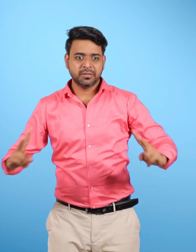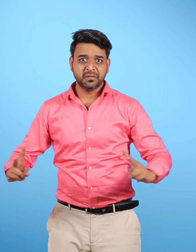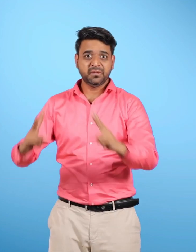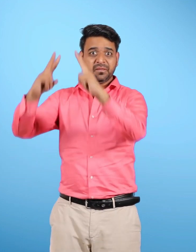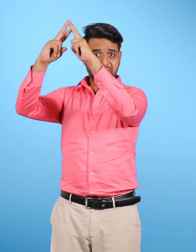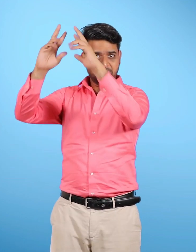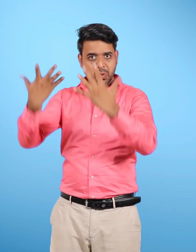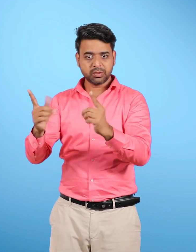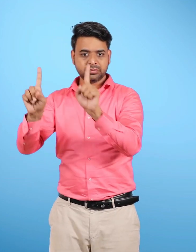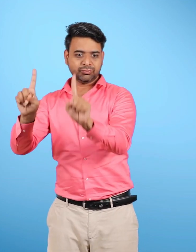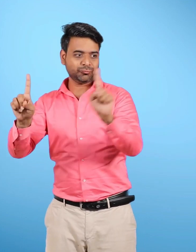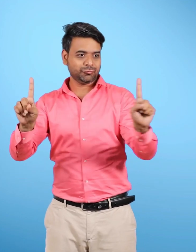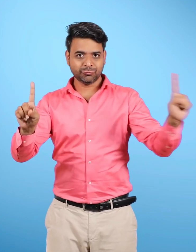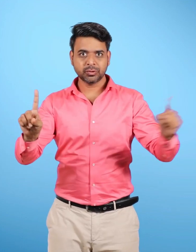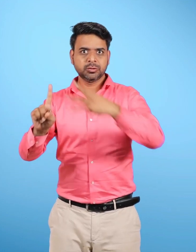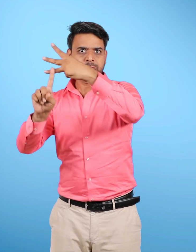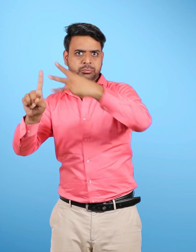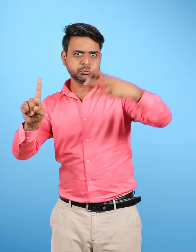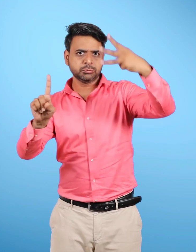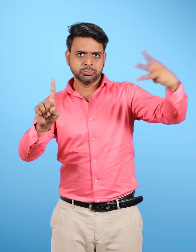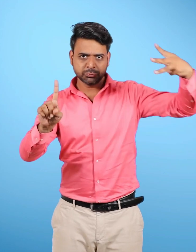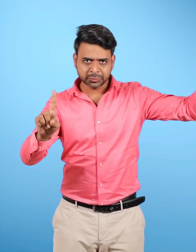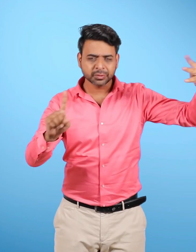electric substations, and many other places.